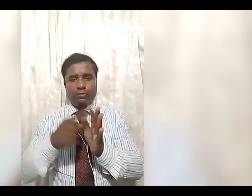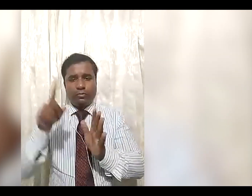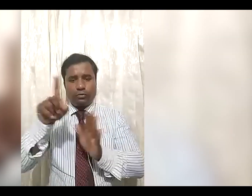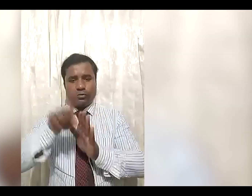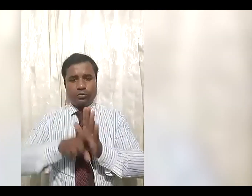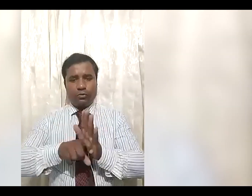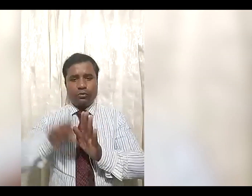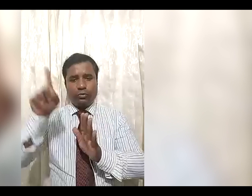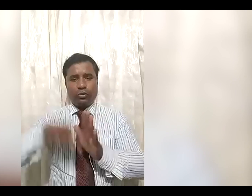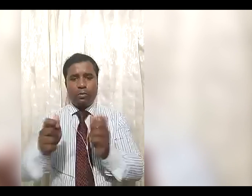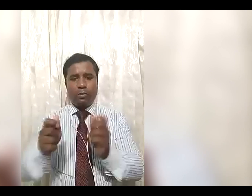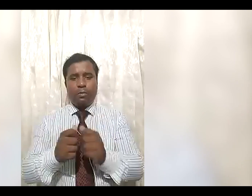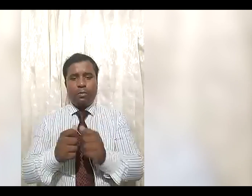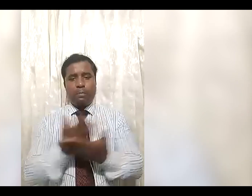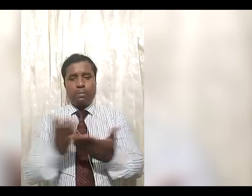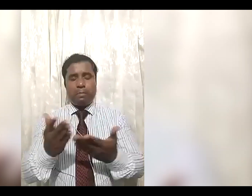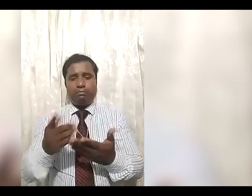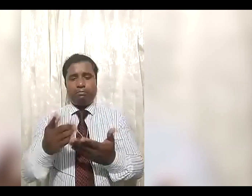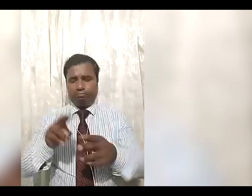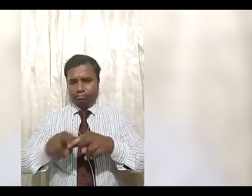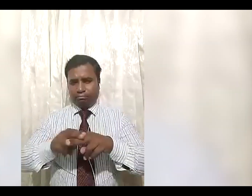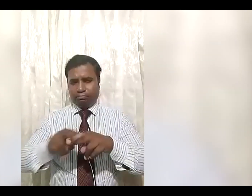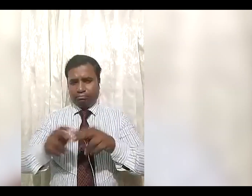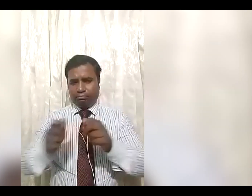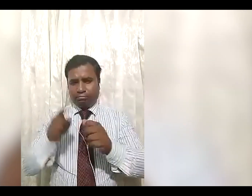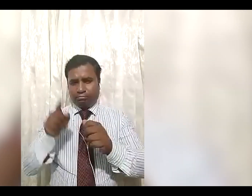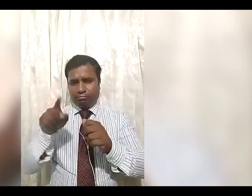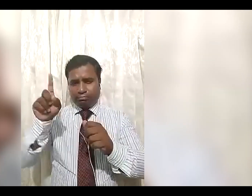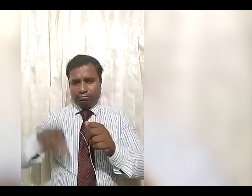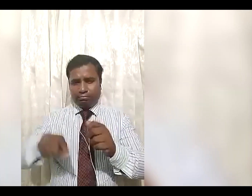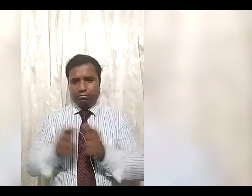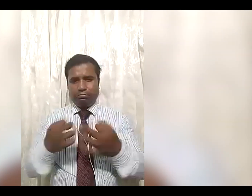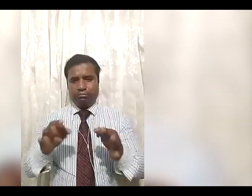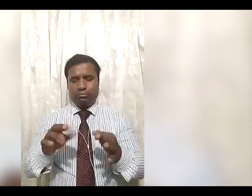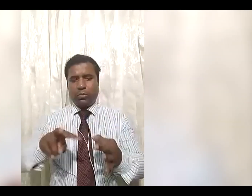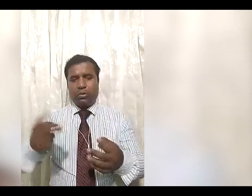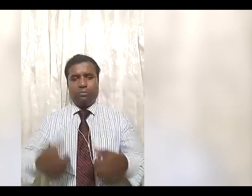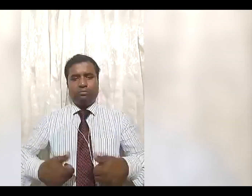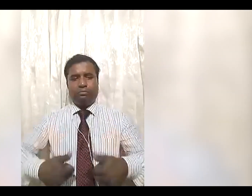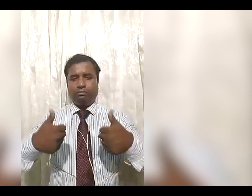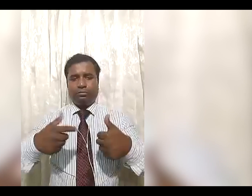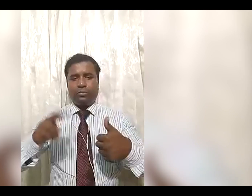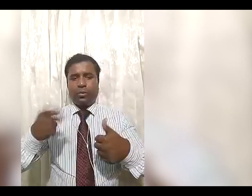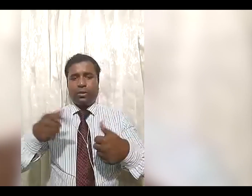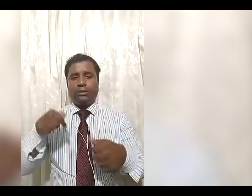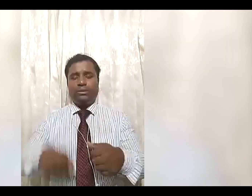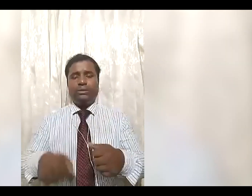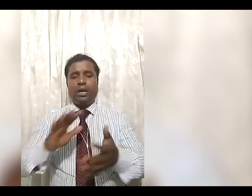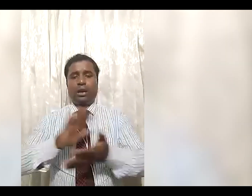equally qualified citizen with others. But in our